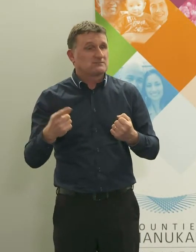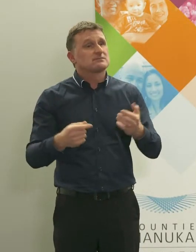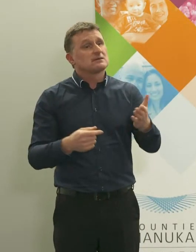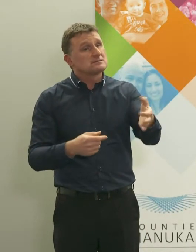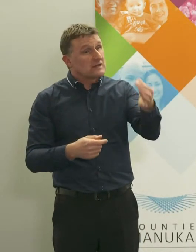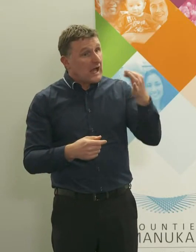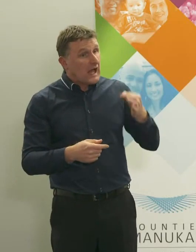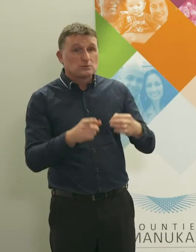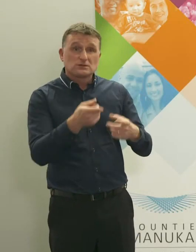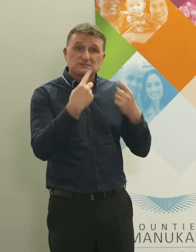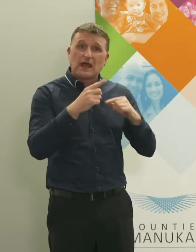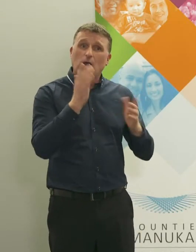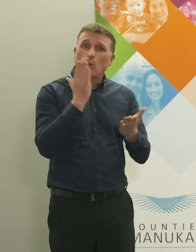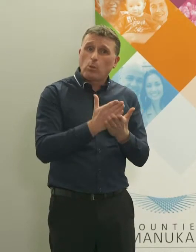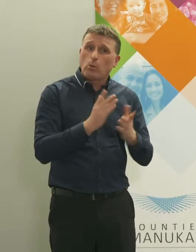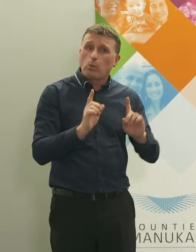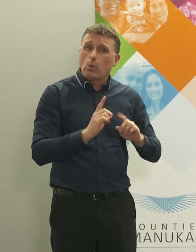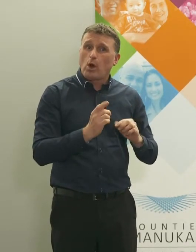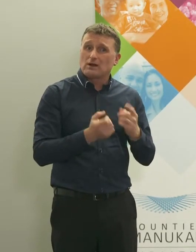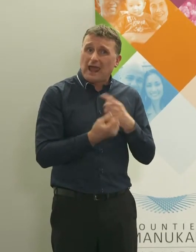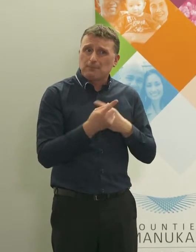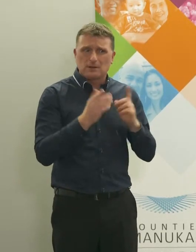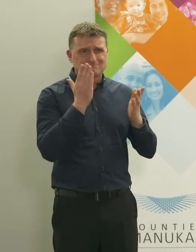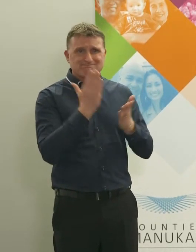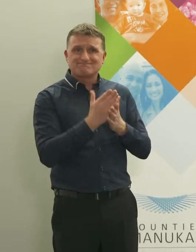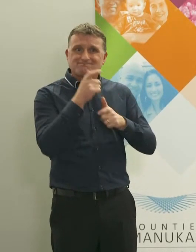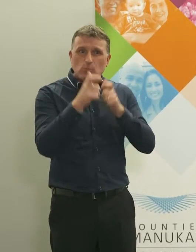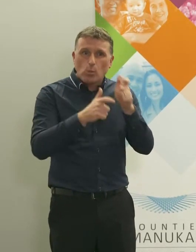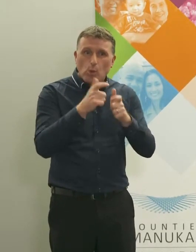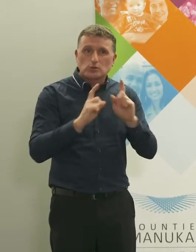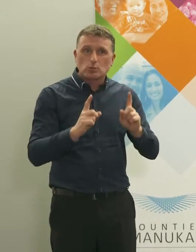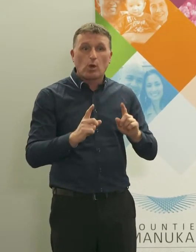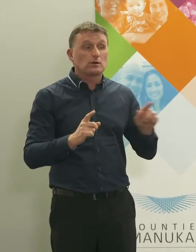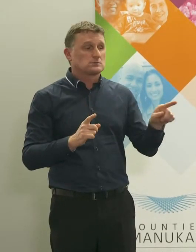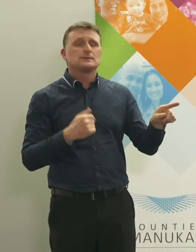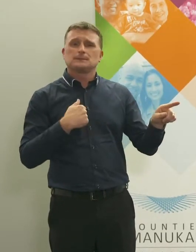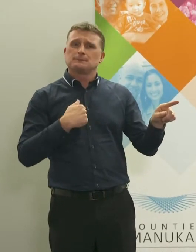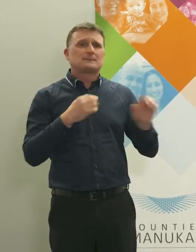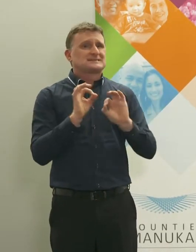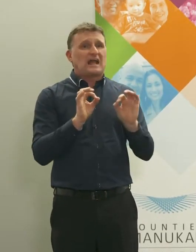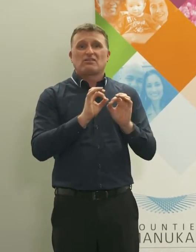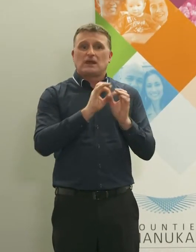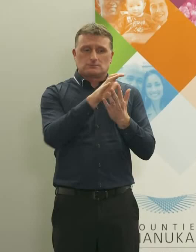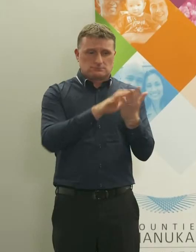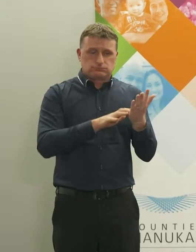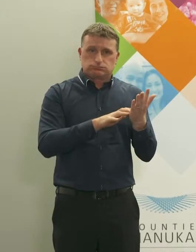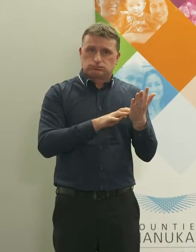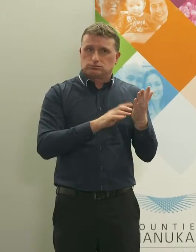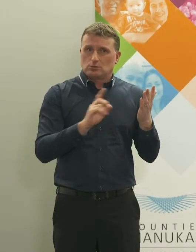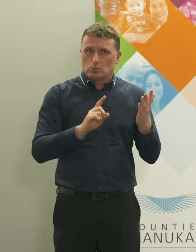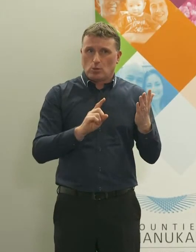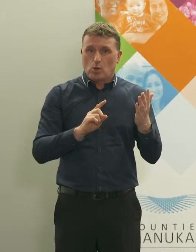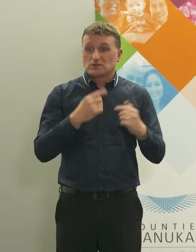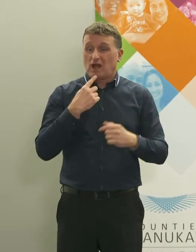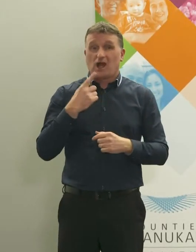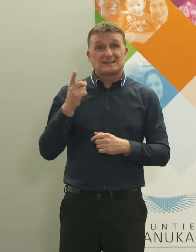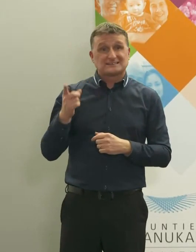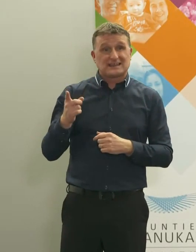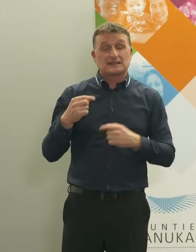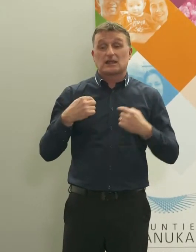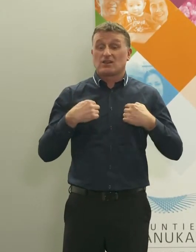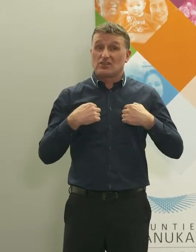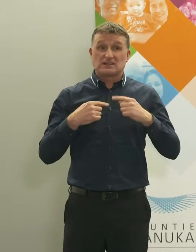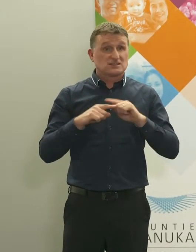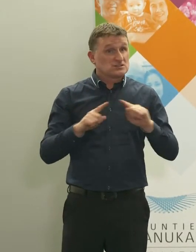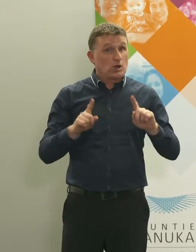said during that time? Well, look, I don't have an absolute transcript of it in my mind, but it went along the lines of this isn't something that we would fund